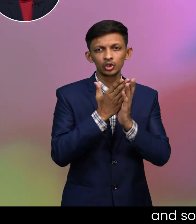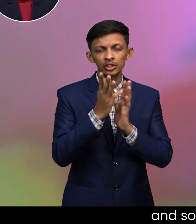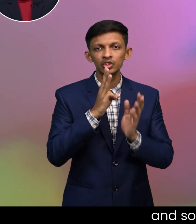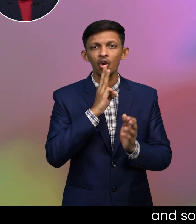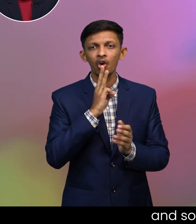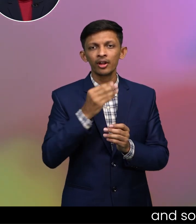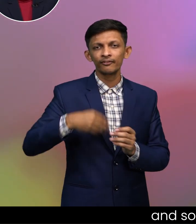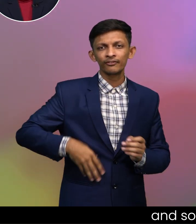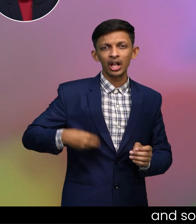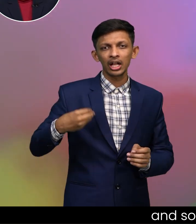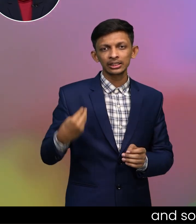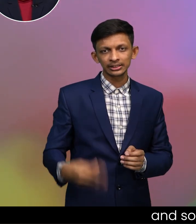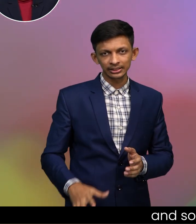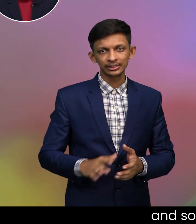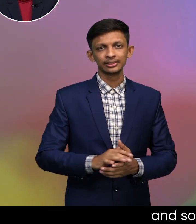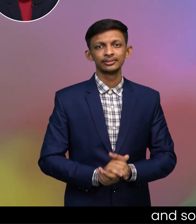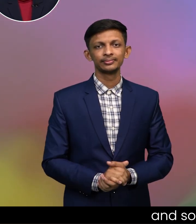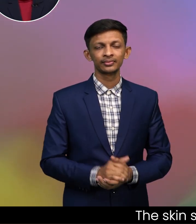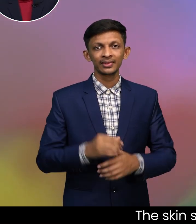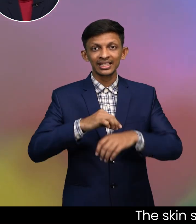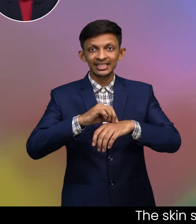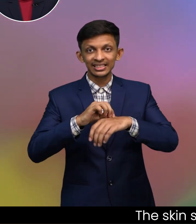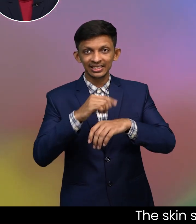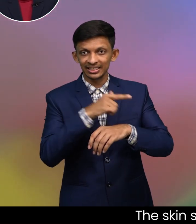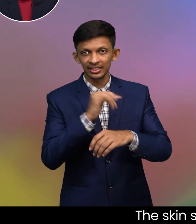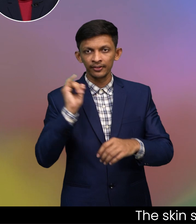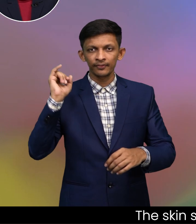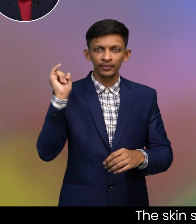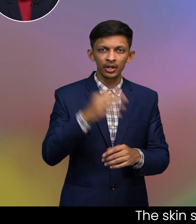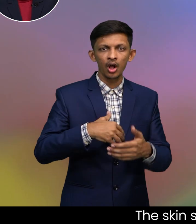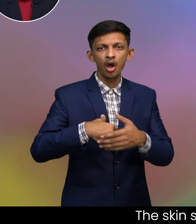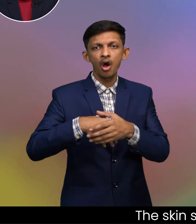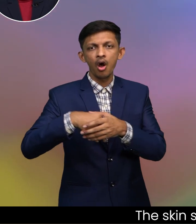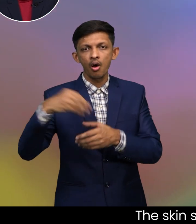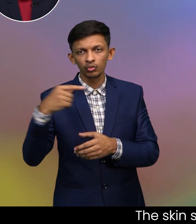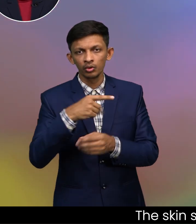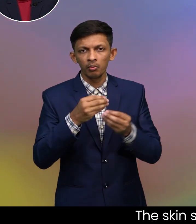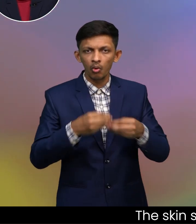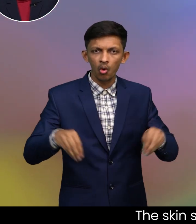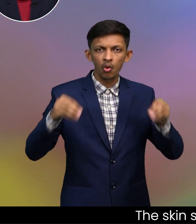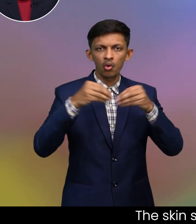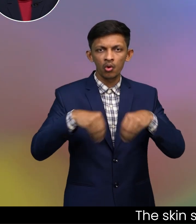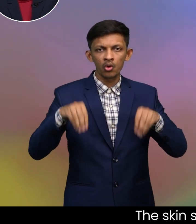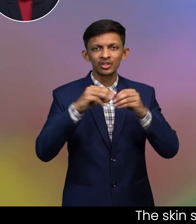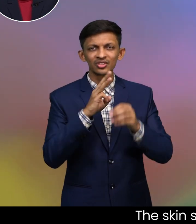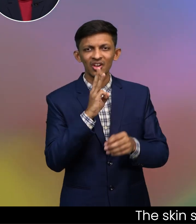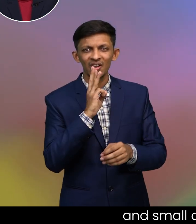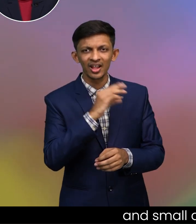In respiratory process, the lungs remove carbon dioxide and water.